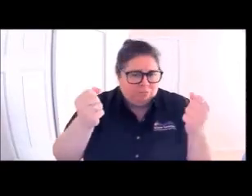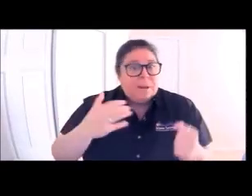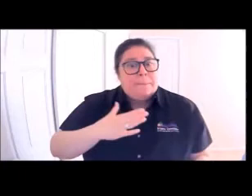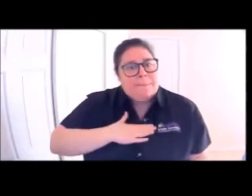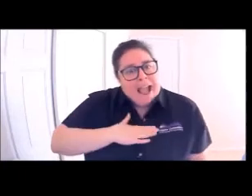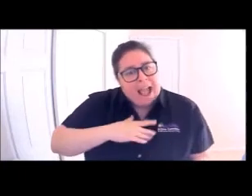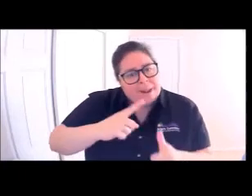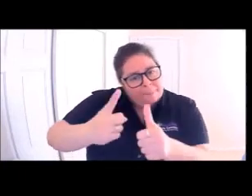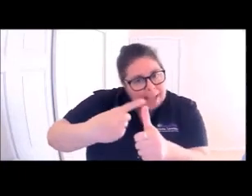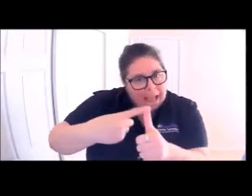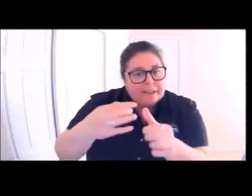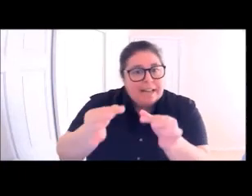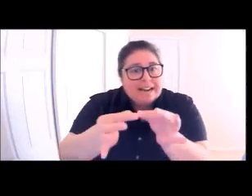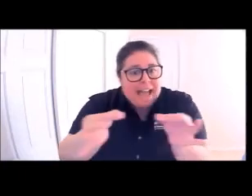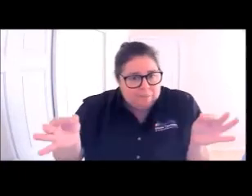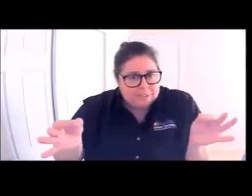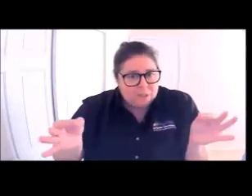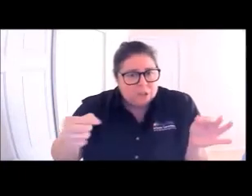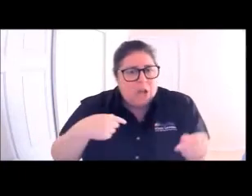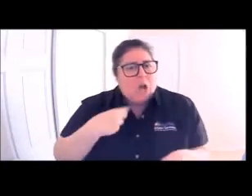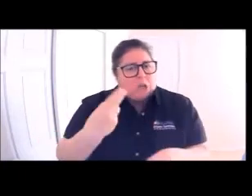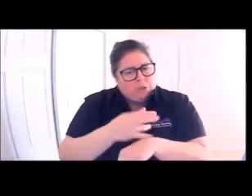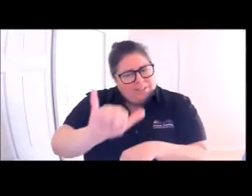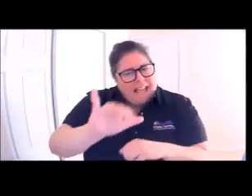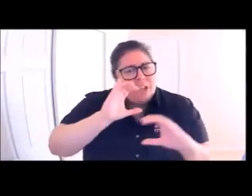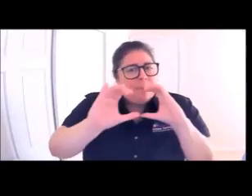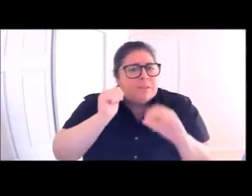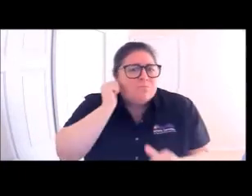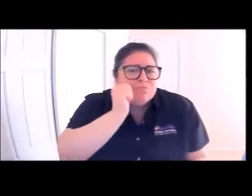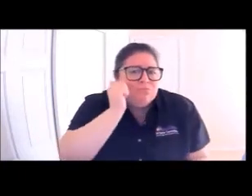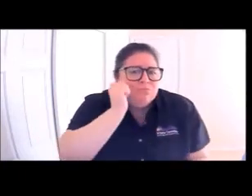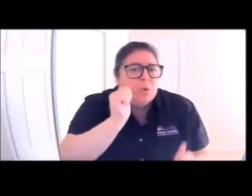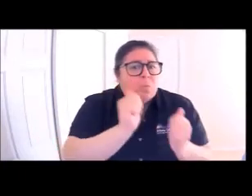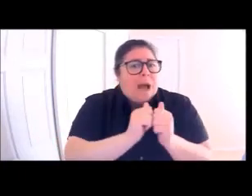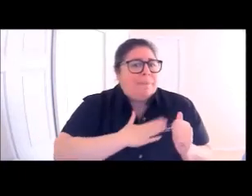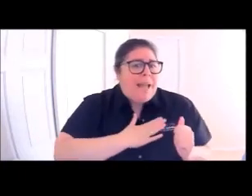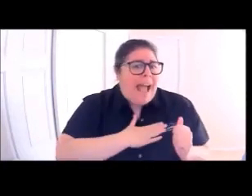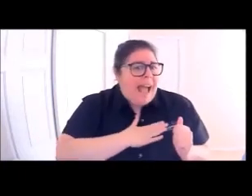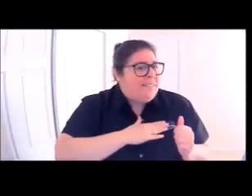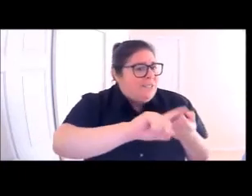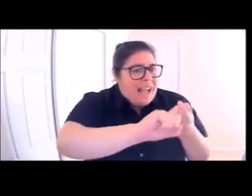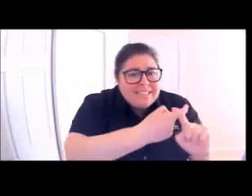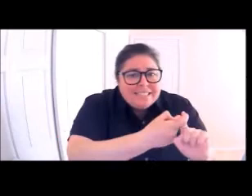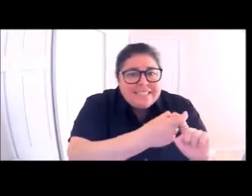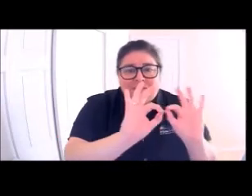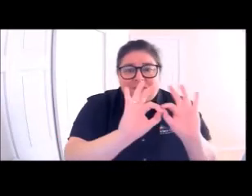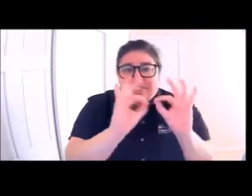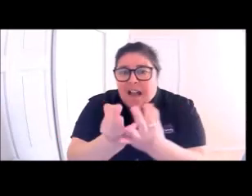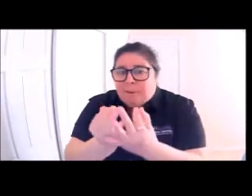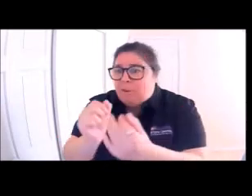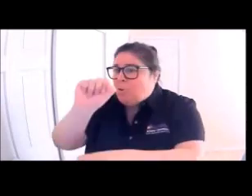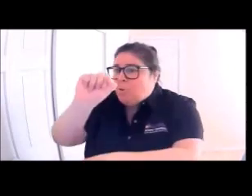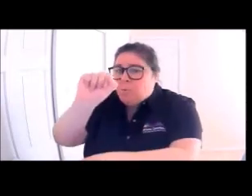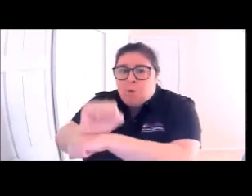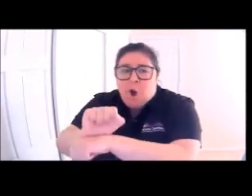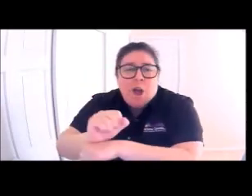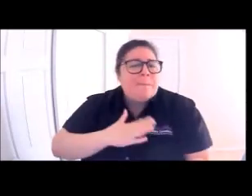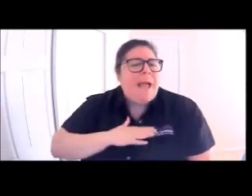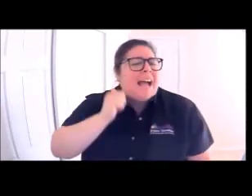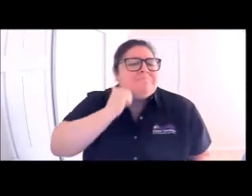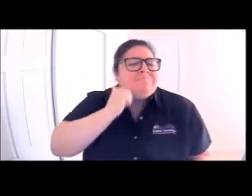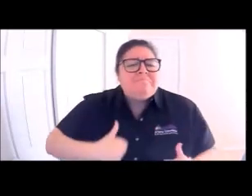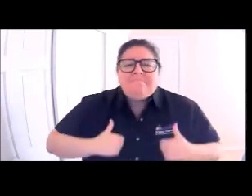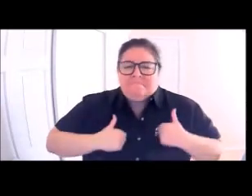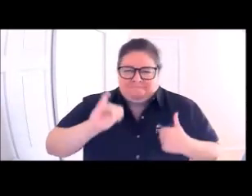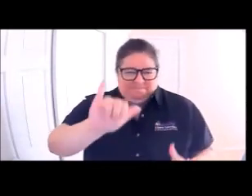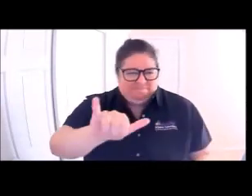ACDHH. ASL, American Sign Language, is my first language, and I use that to communicate every day with my friends,